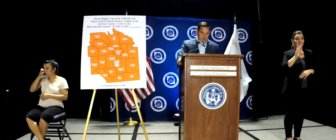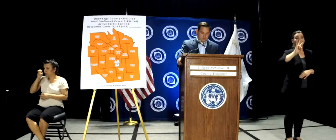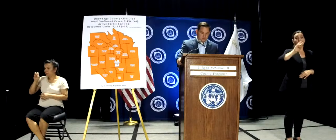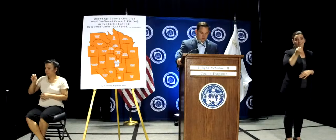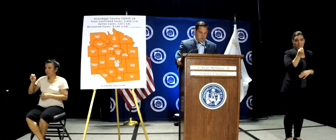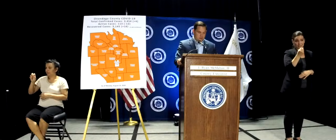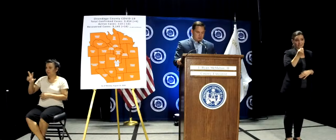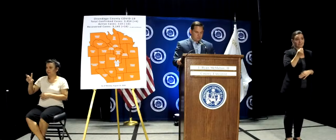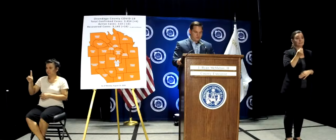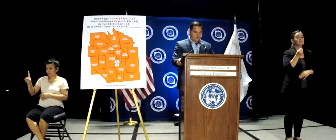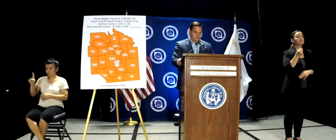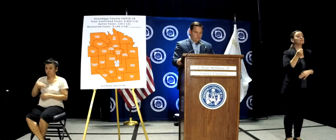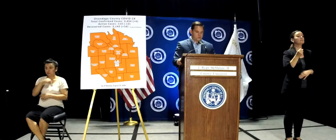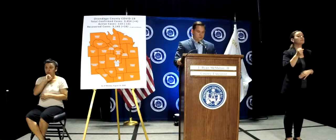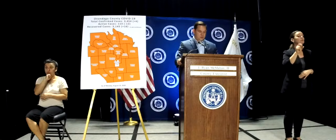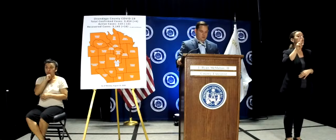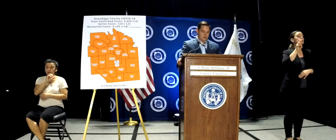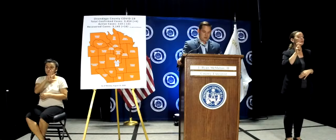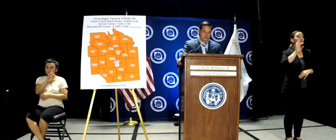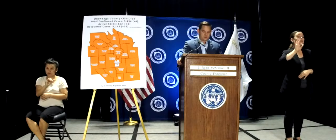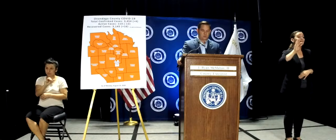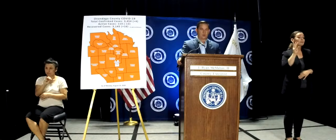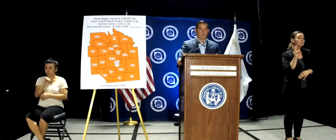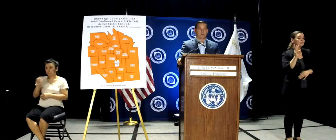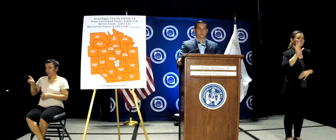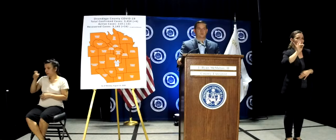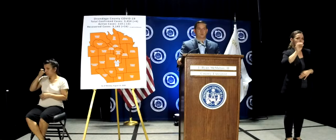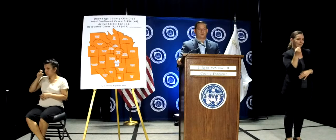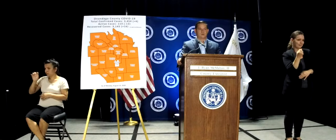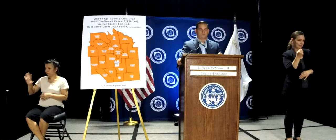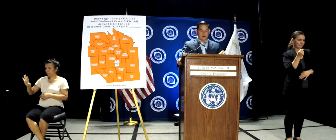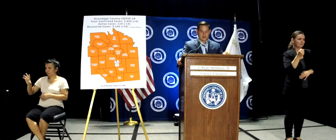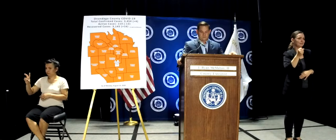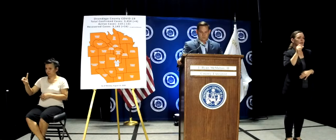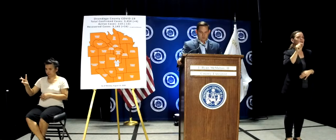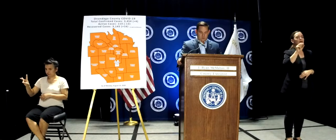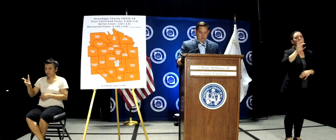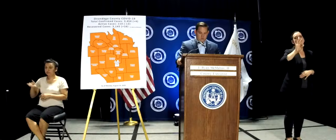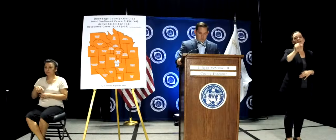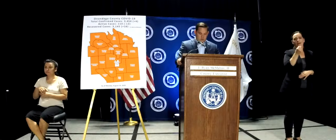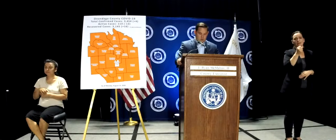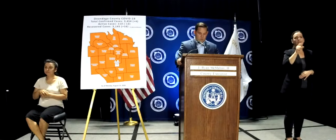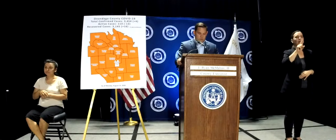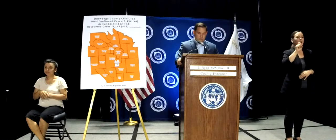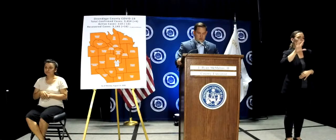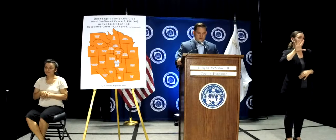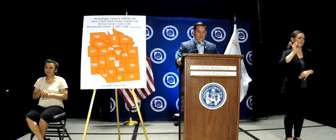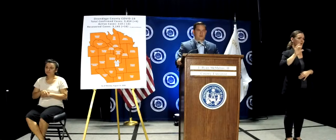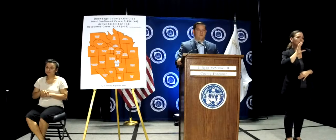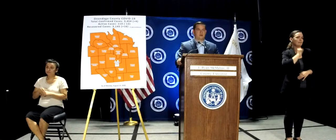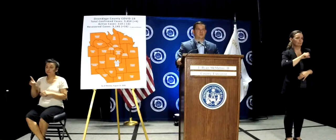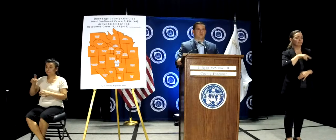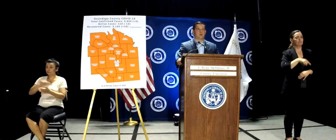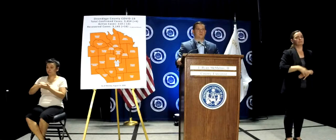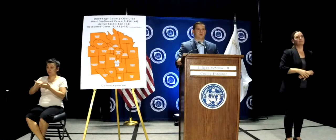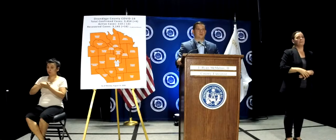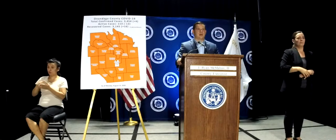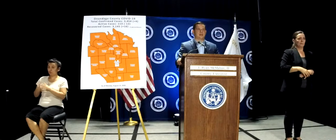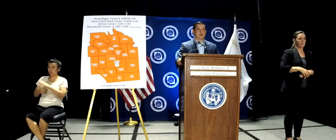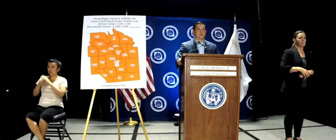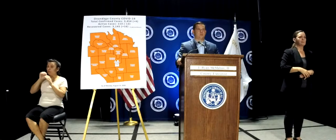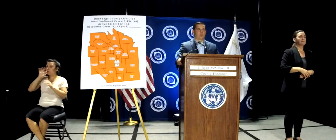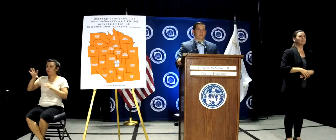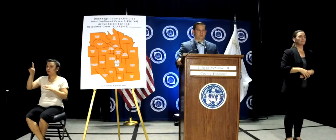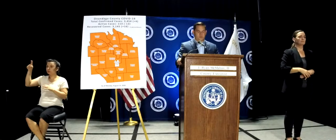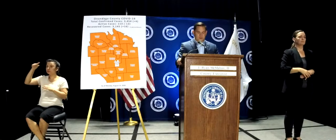governor had a press conference announcing the reopening of schools on Friday. When you look at our 7-day infection rate, we touched